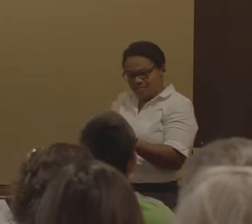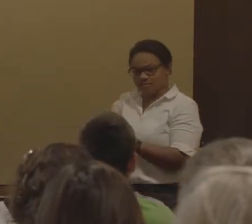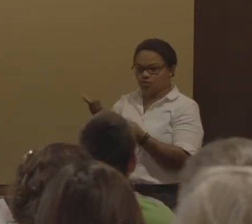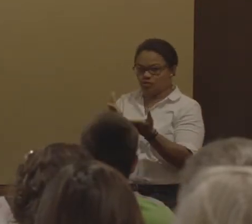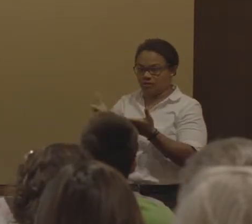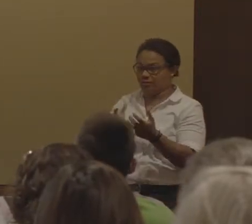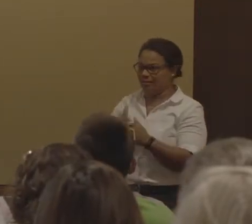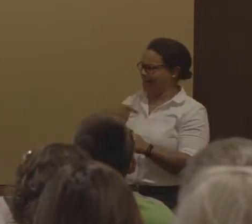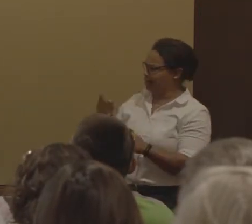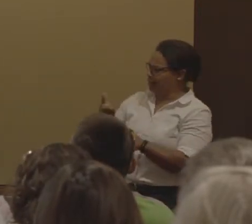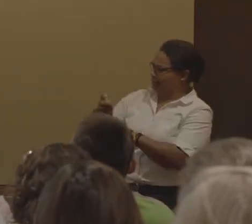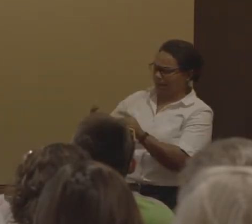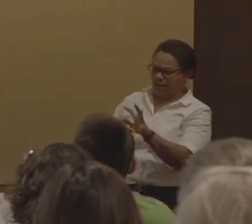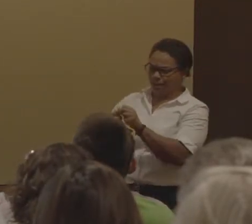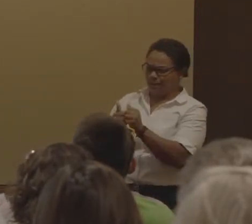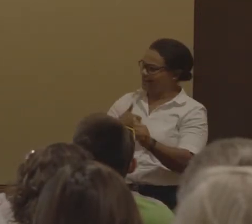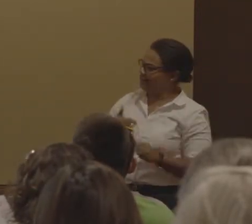I gotta catch up with myself.